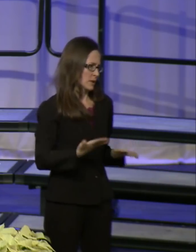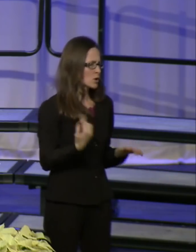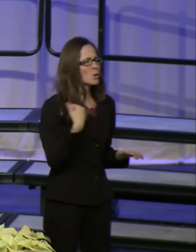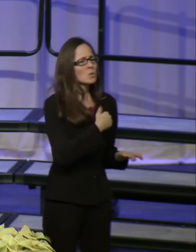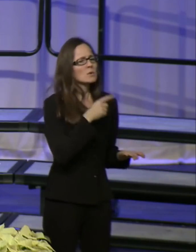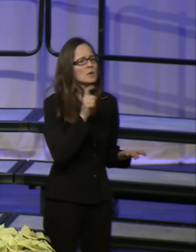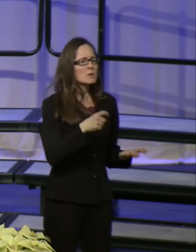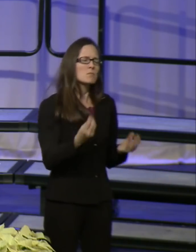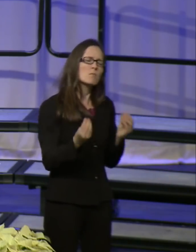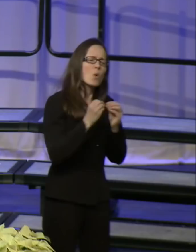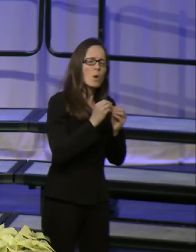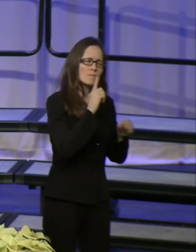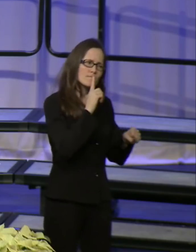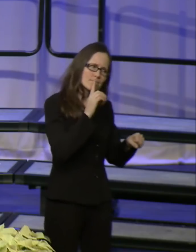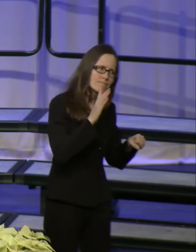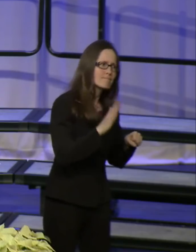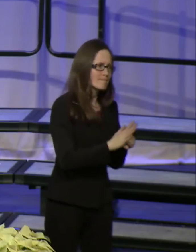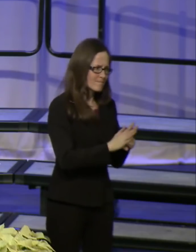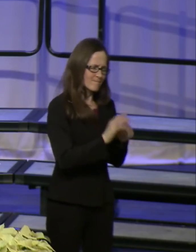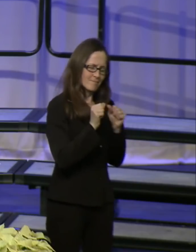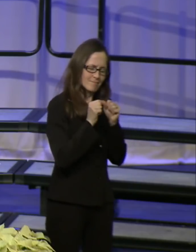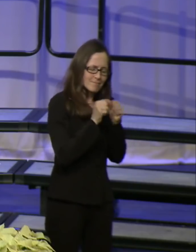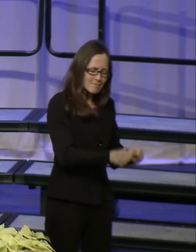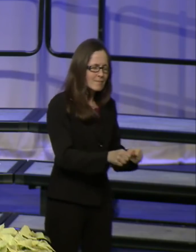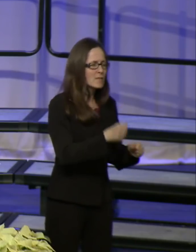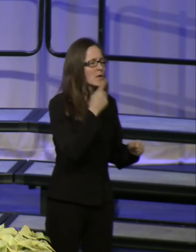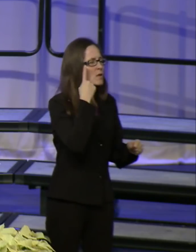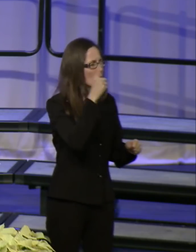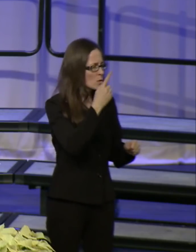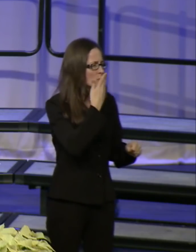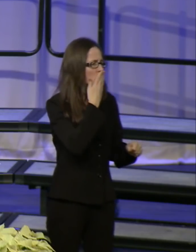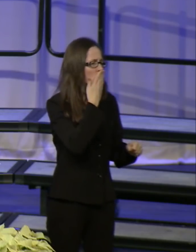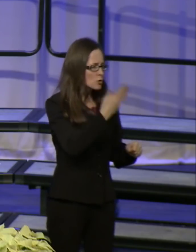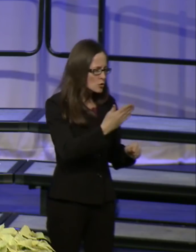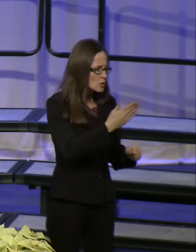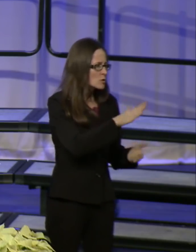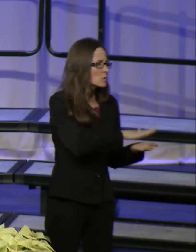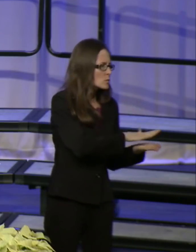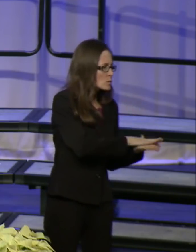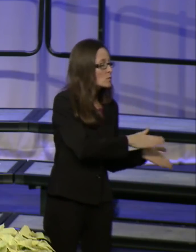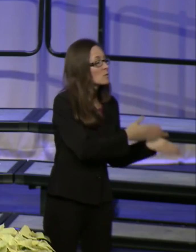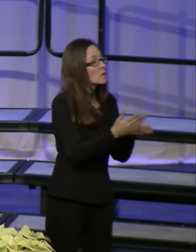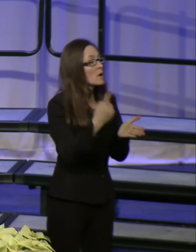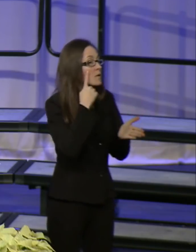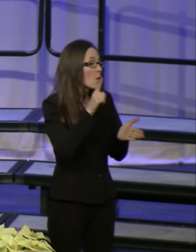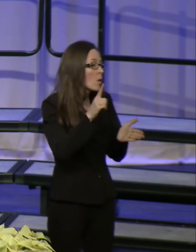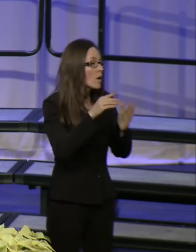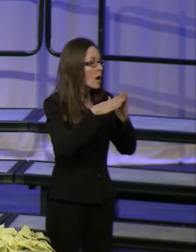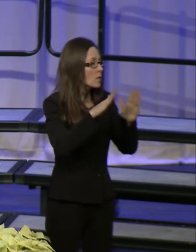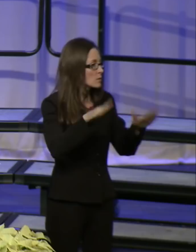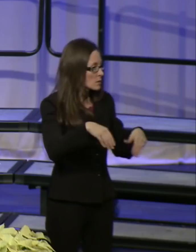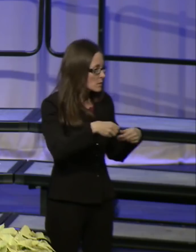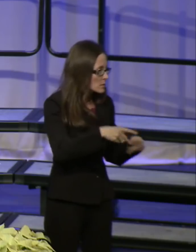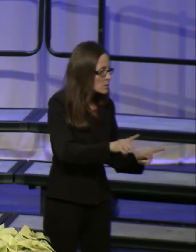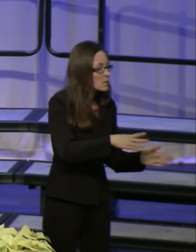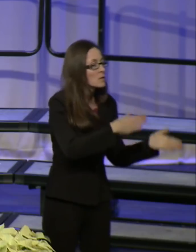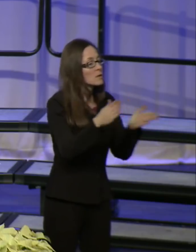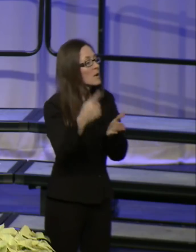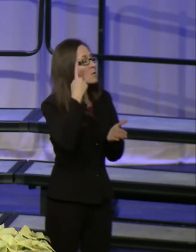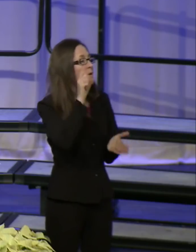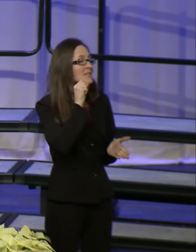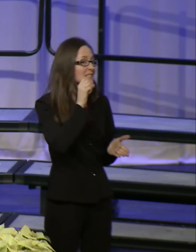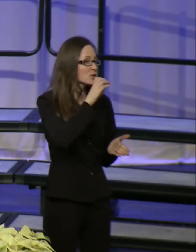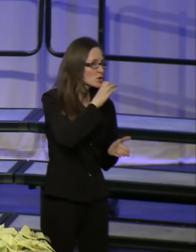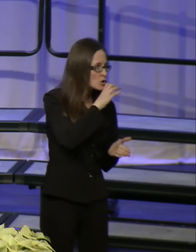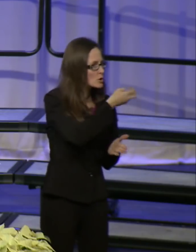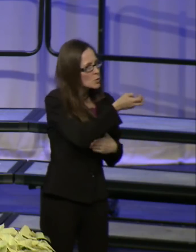education system, to affordable housing for seniors and families, and also to sustainable growth